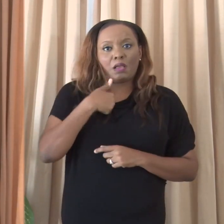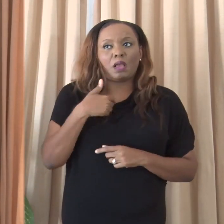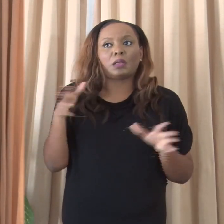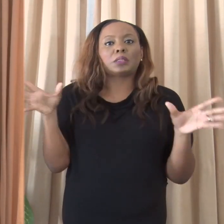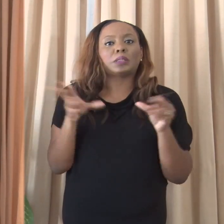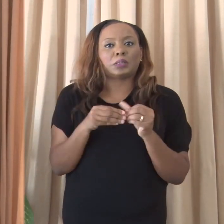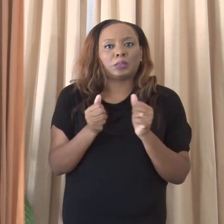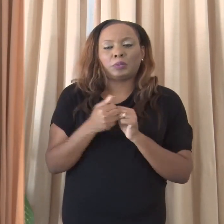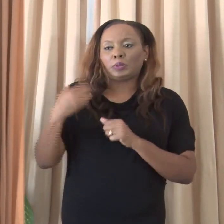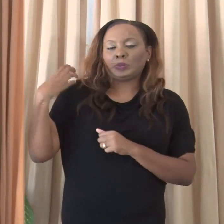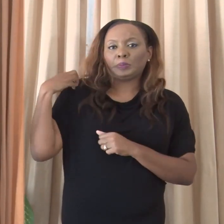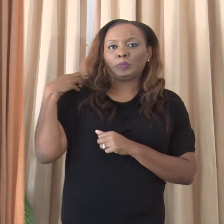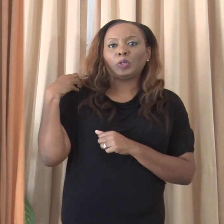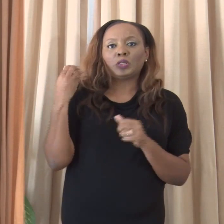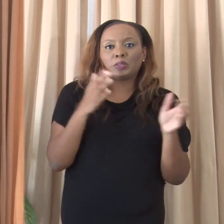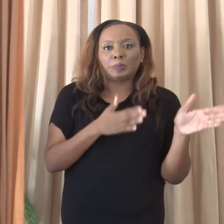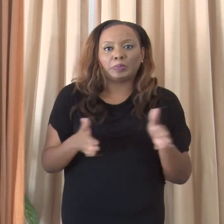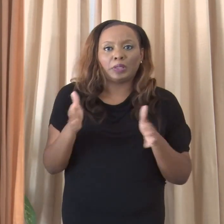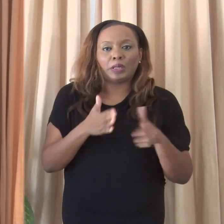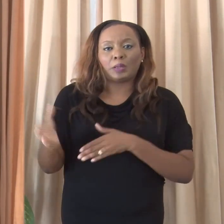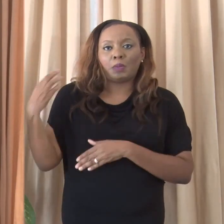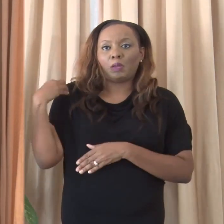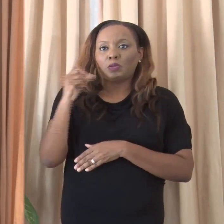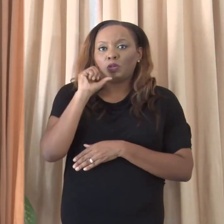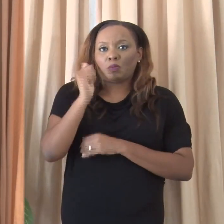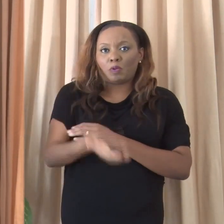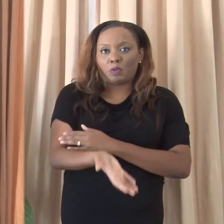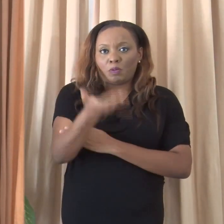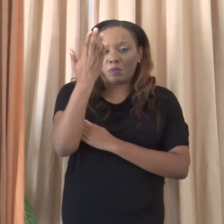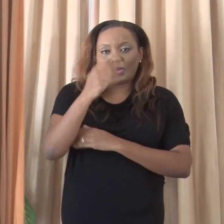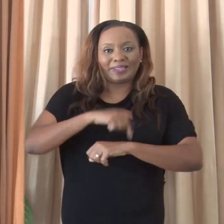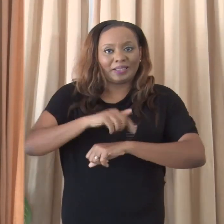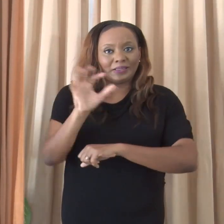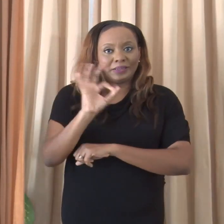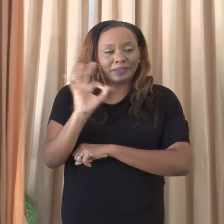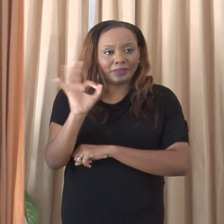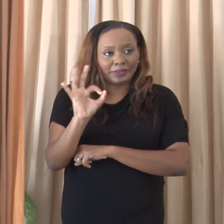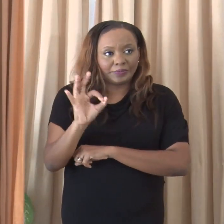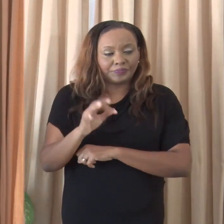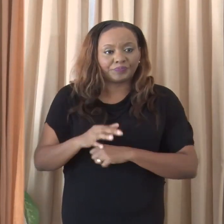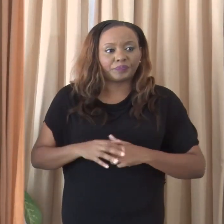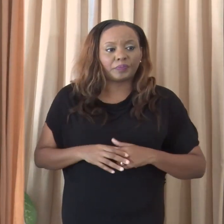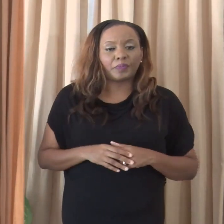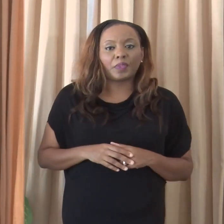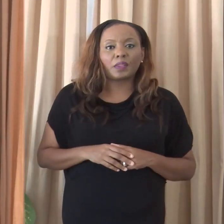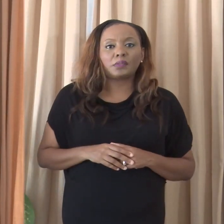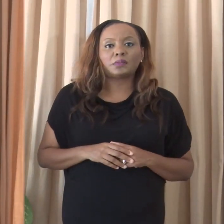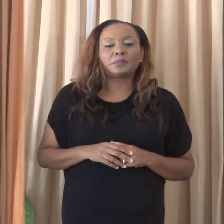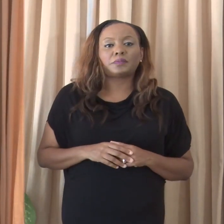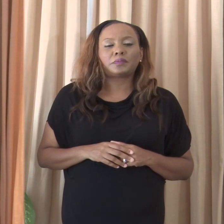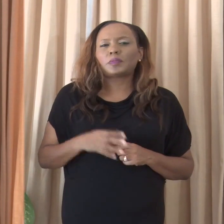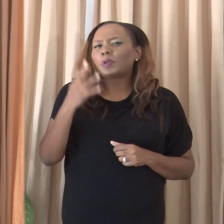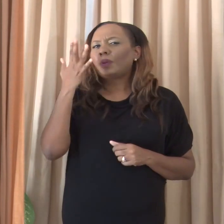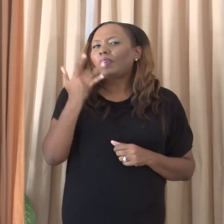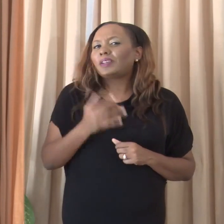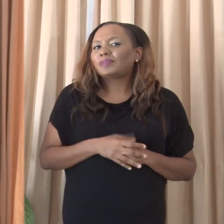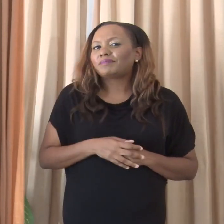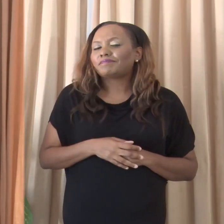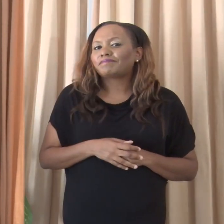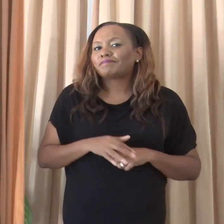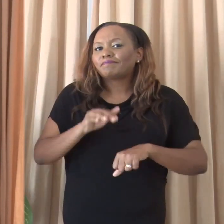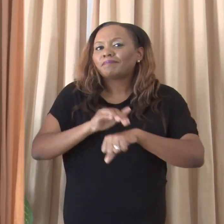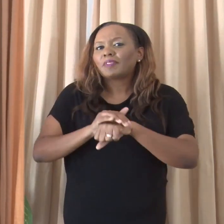head of network planning tomorrow morning at 9 o'clock our time. The reality is that the situation with British Airways is very